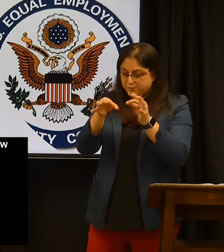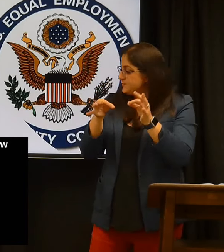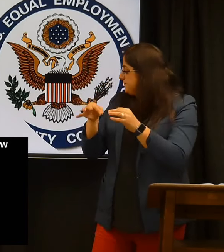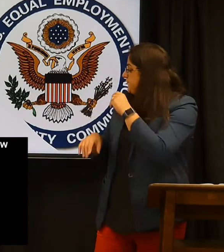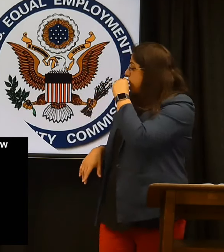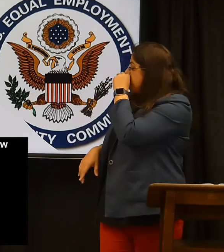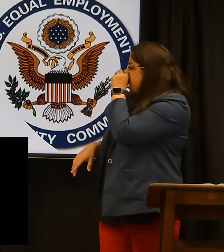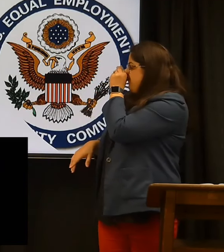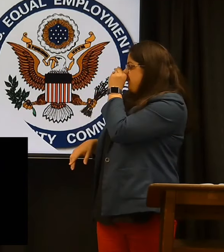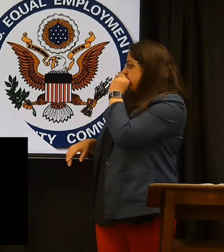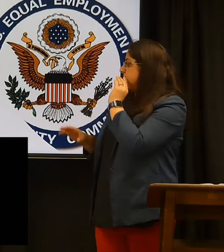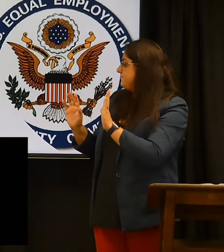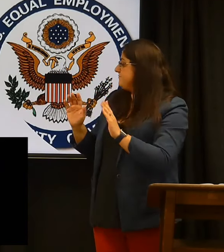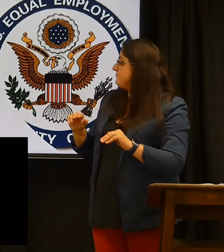own advocate, whatever.